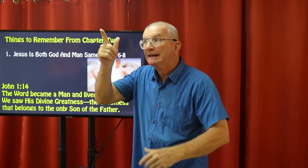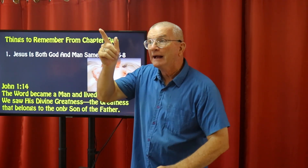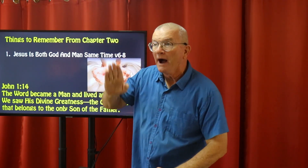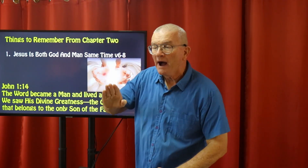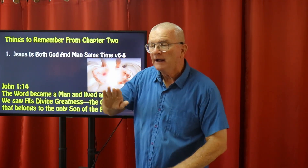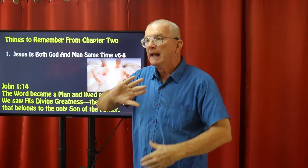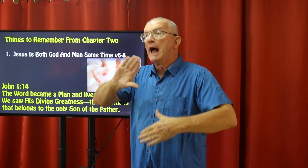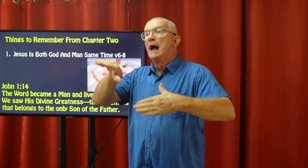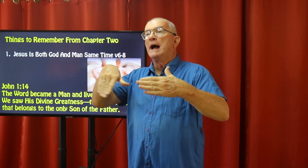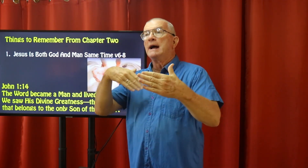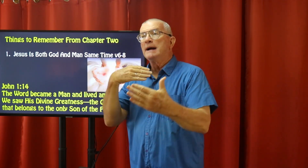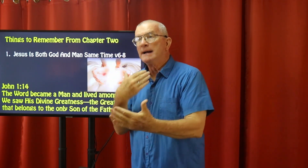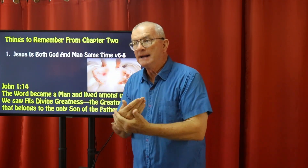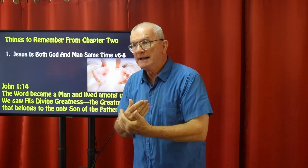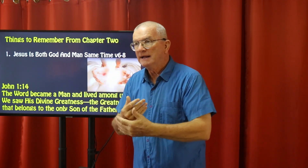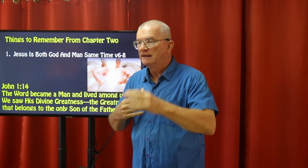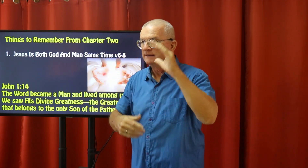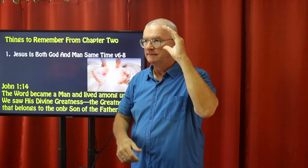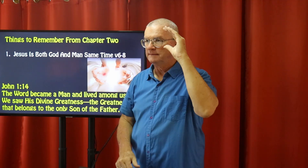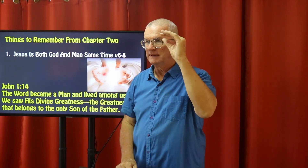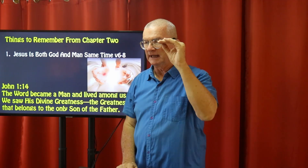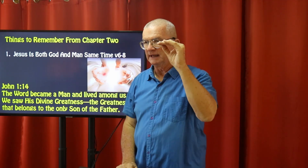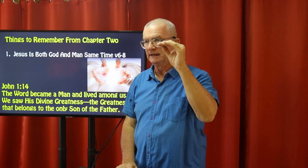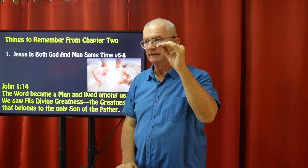Completely God, completely man.